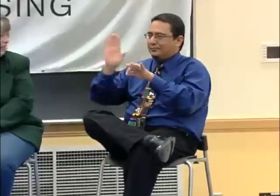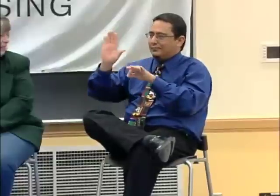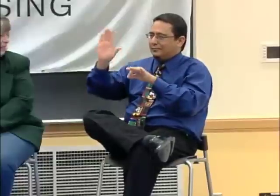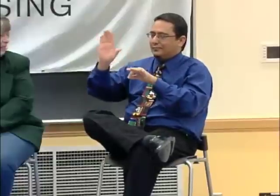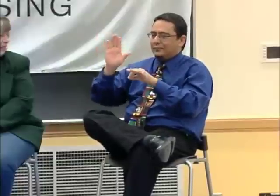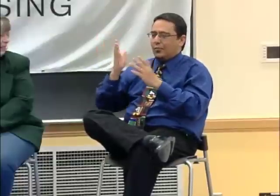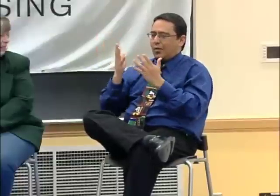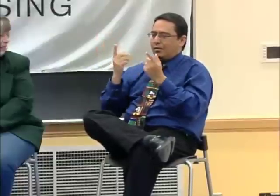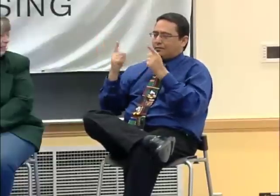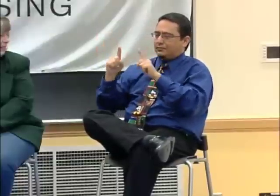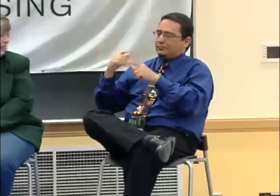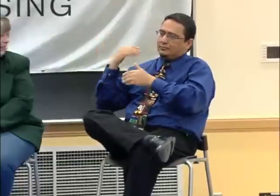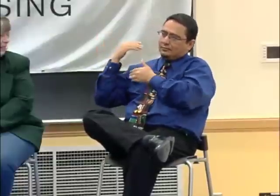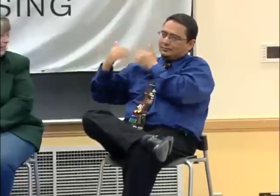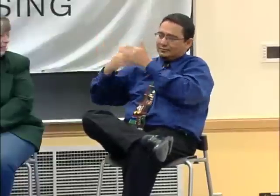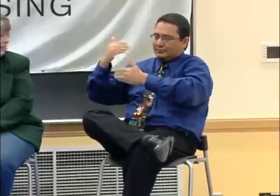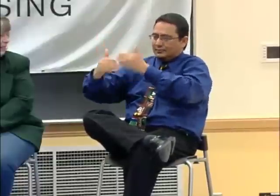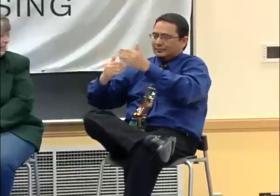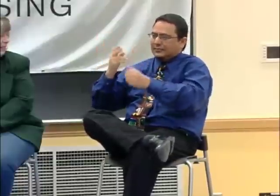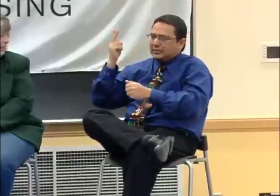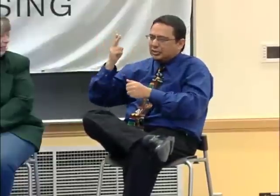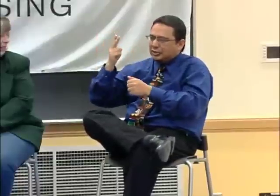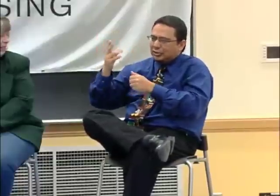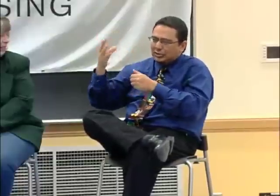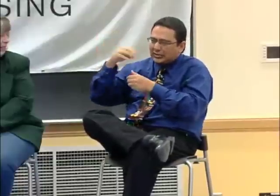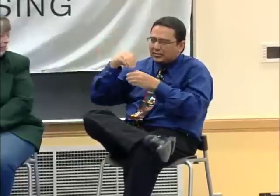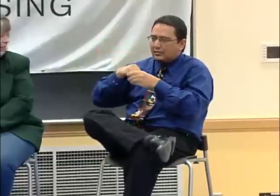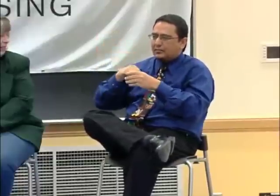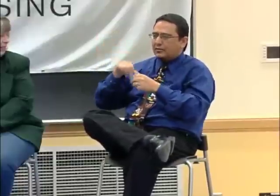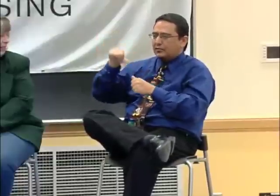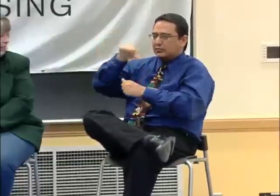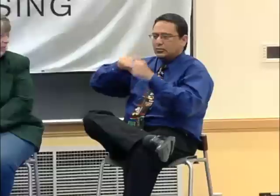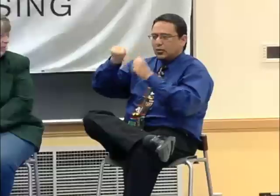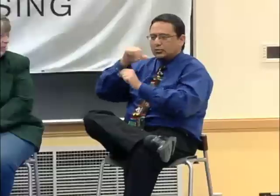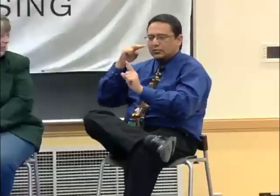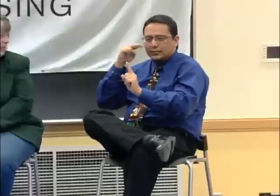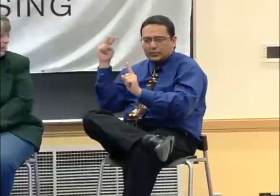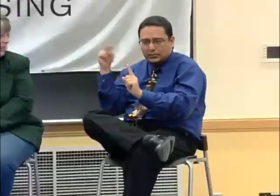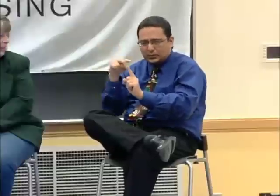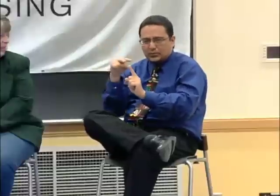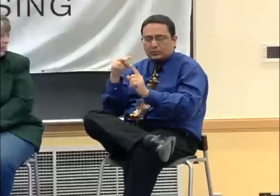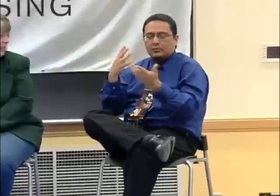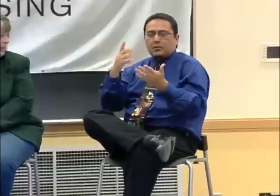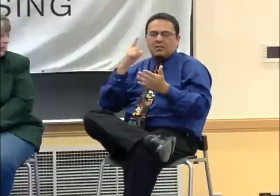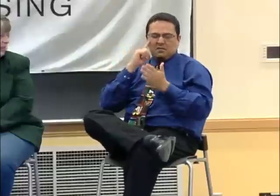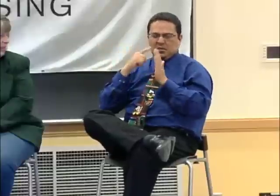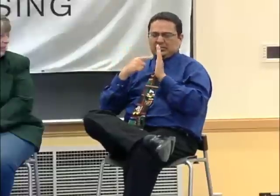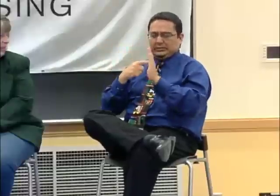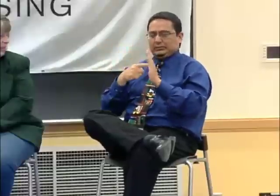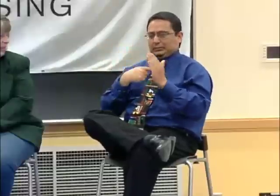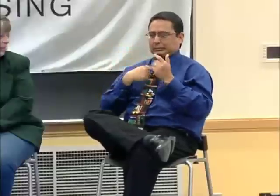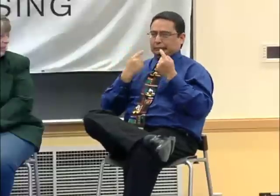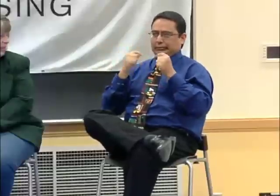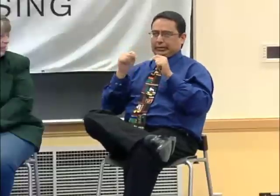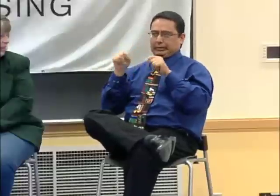It's important to understand culture, to value culture, to understand the history, the generational